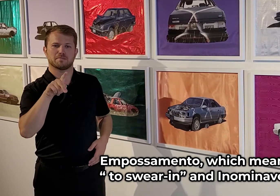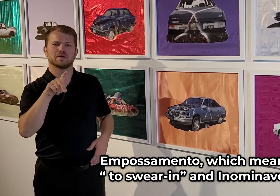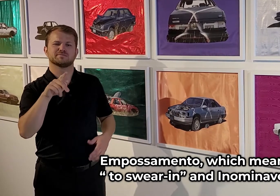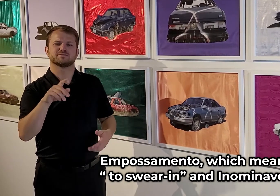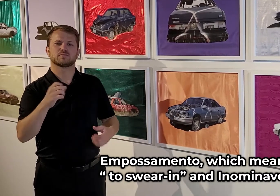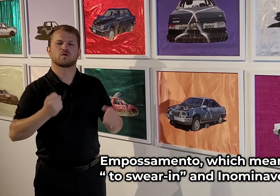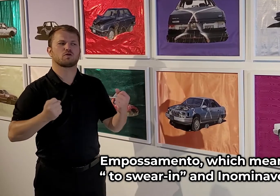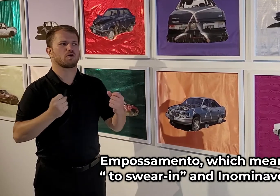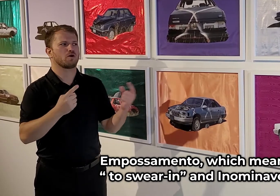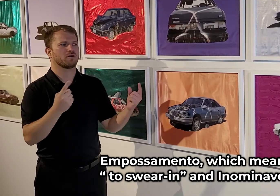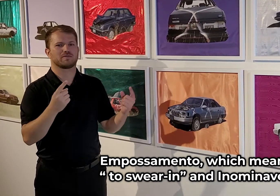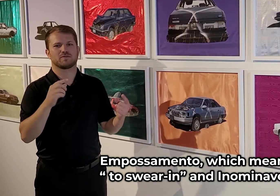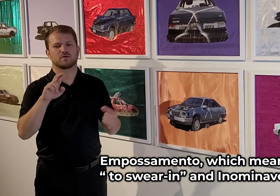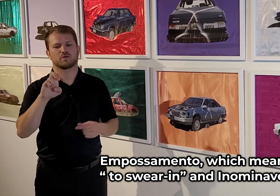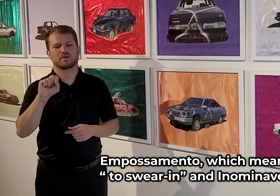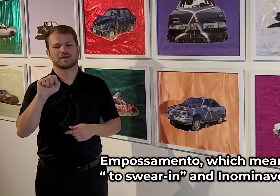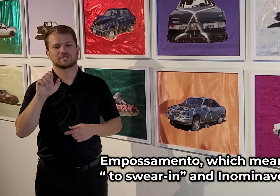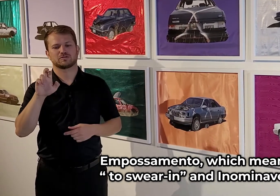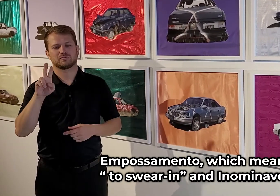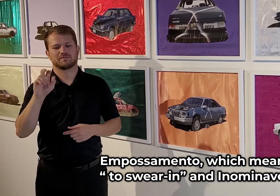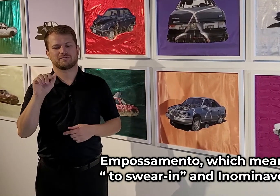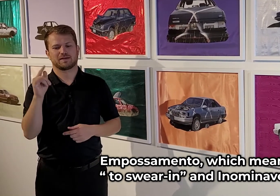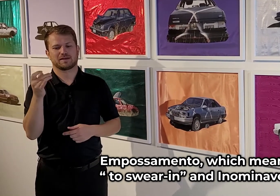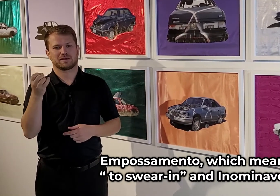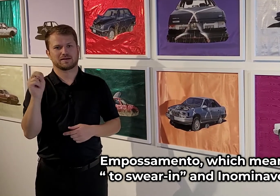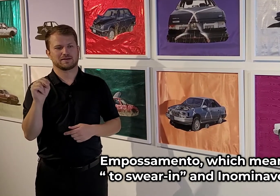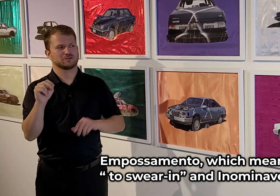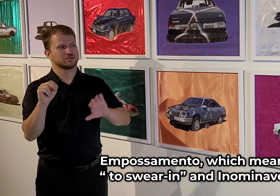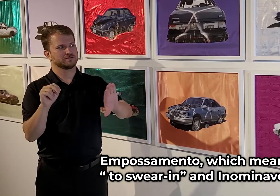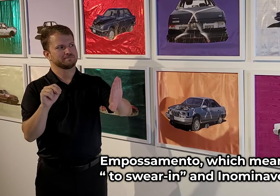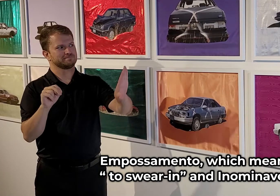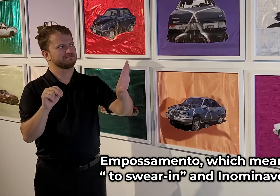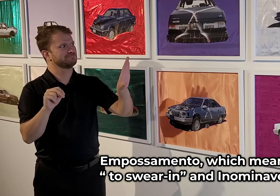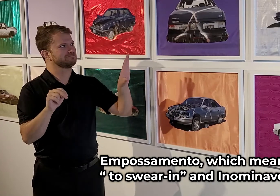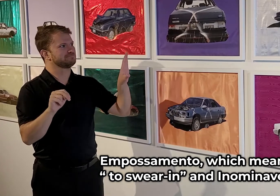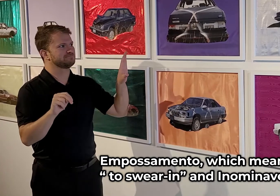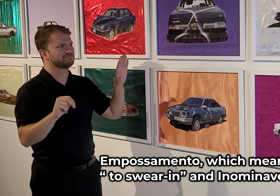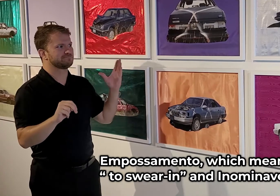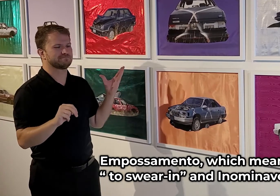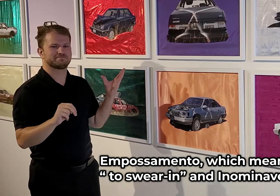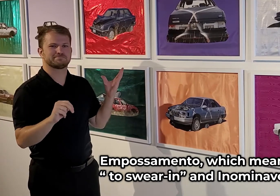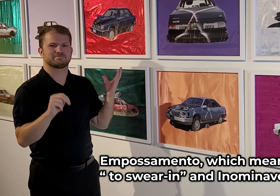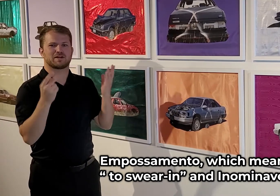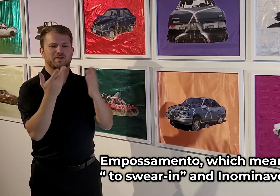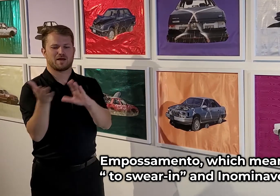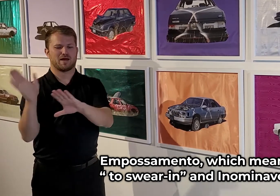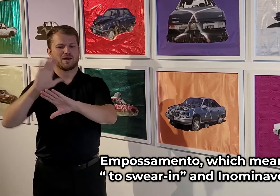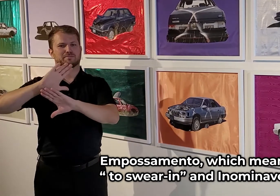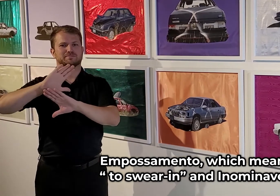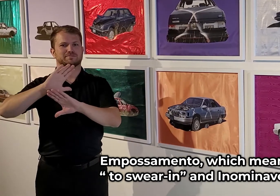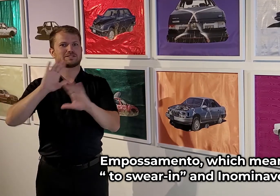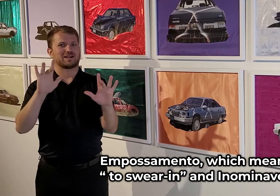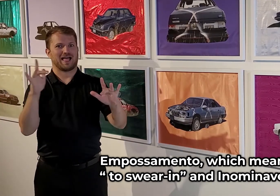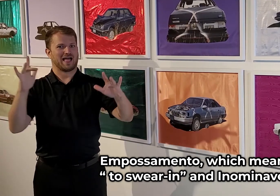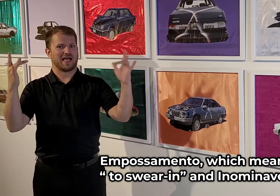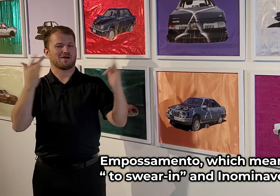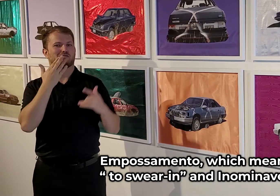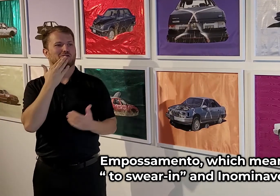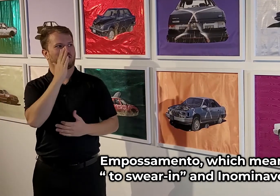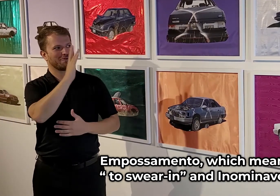colorful, shiny fabrics. About the series, Red Star says, quote, "These are my